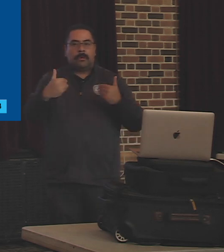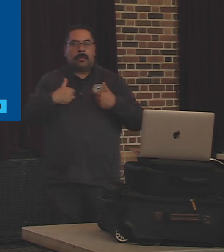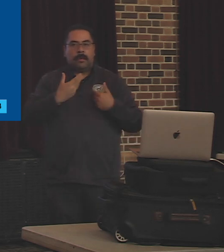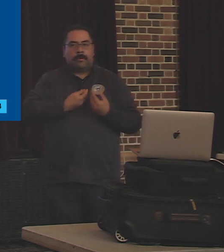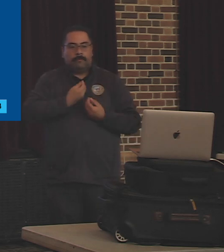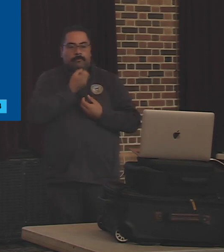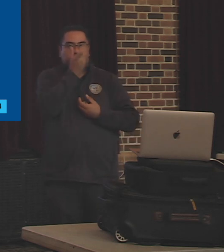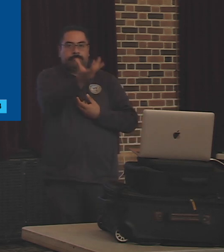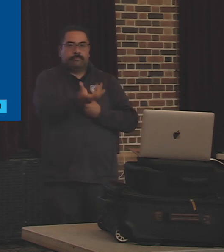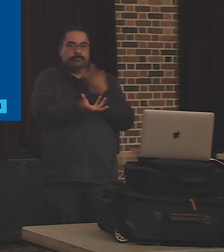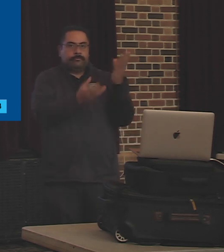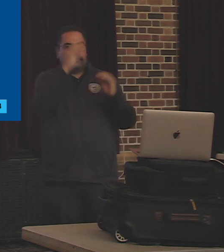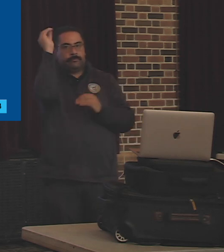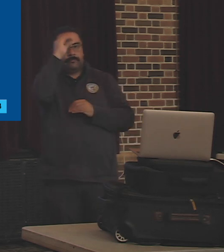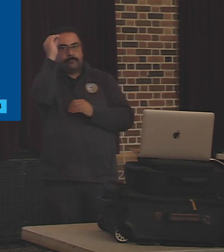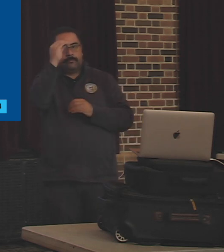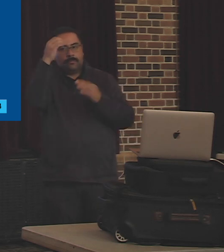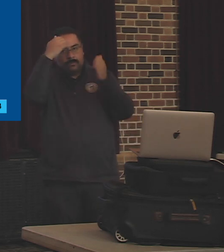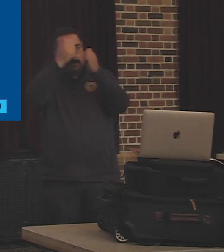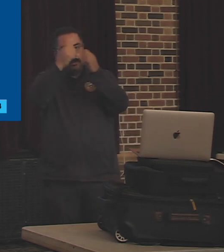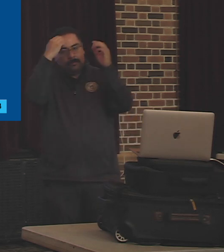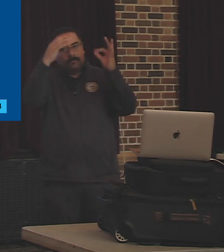the decision-making that impacts them.